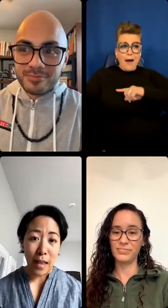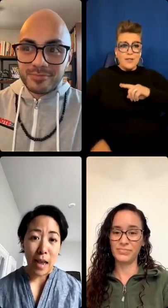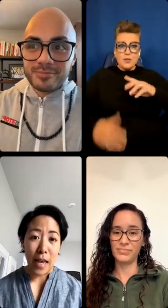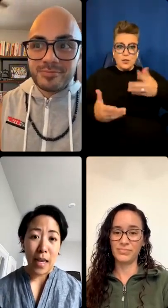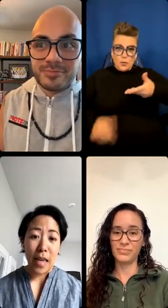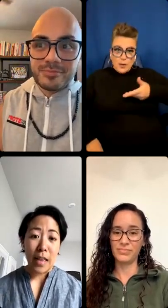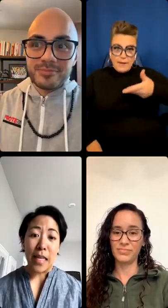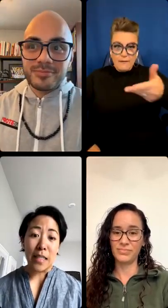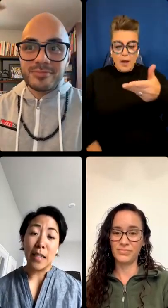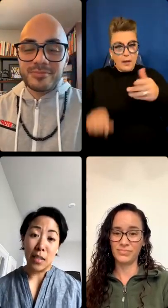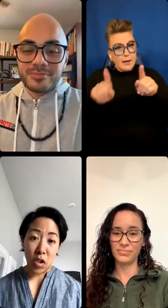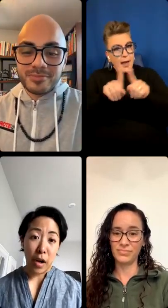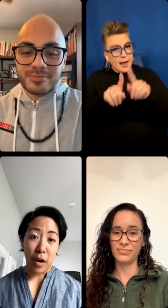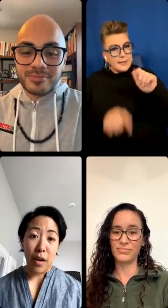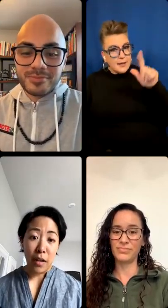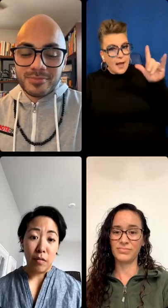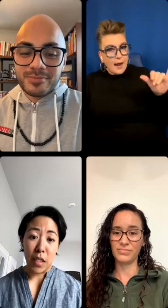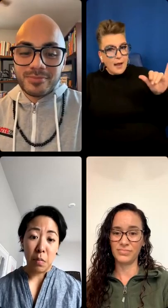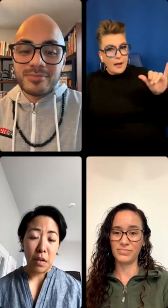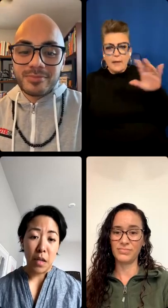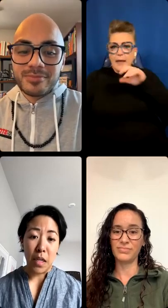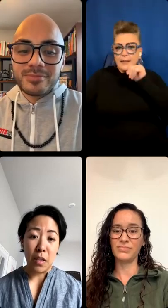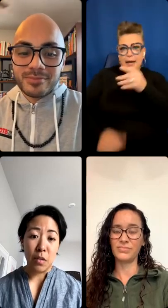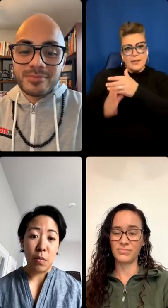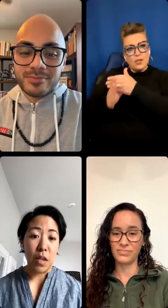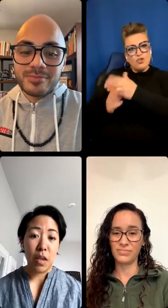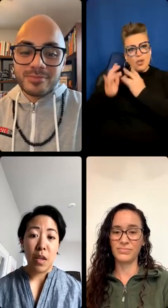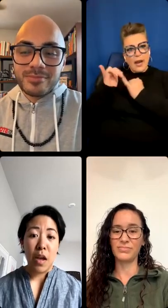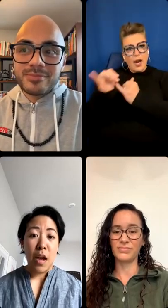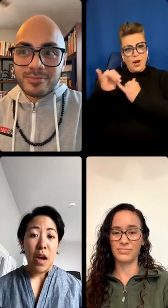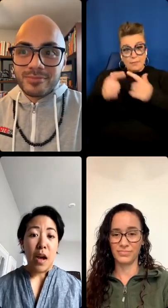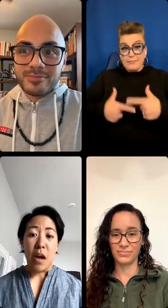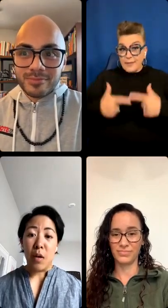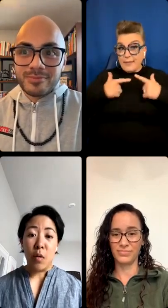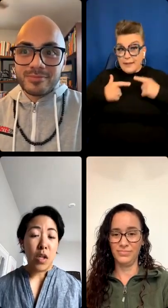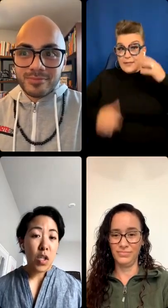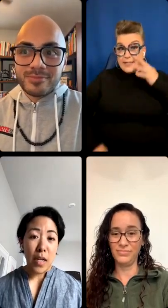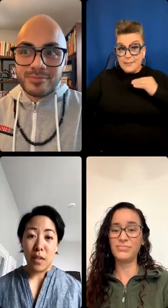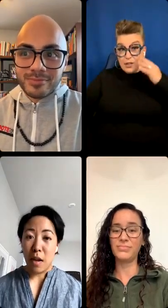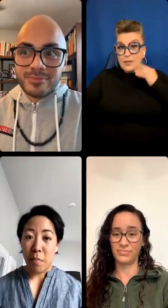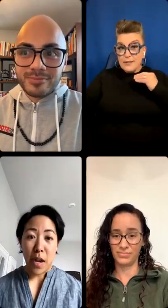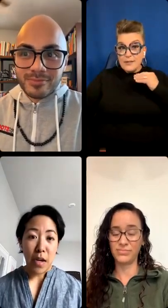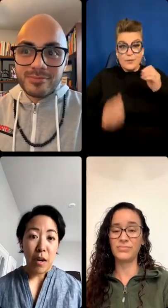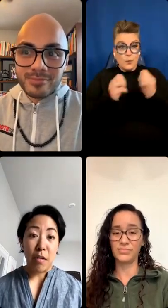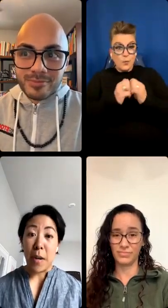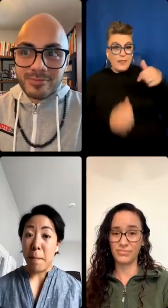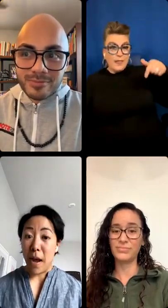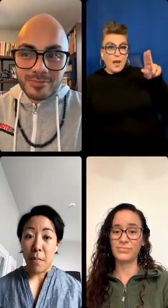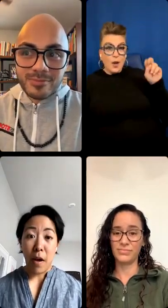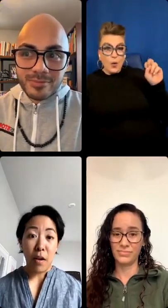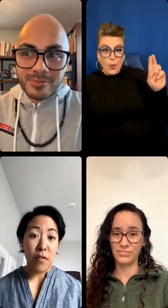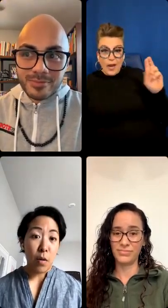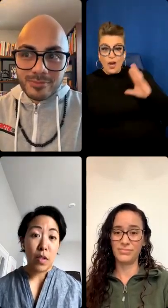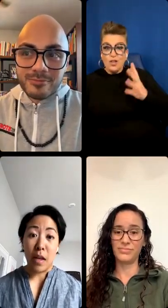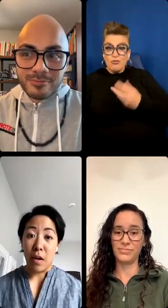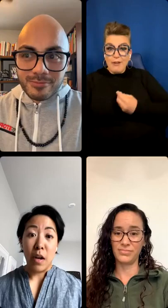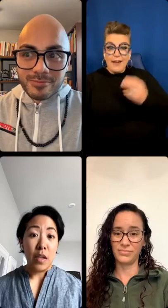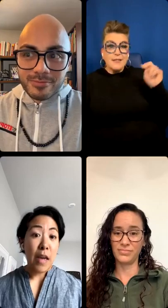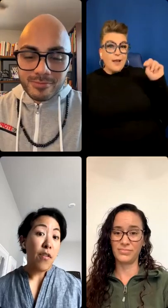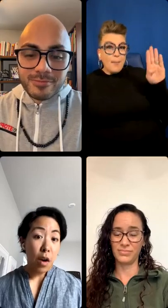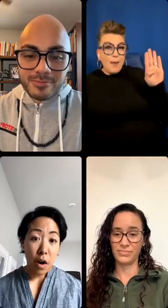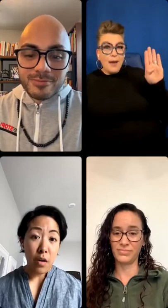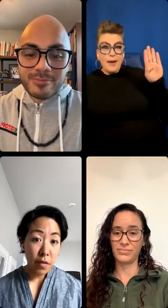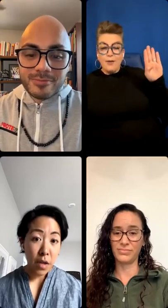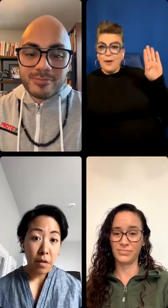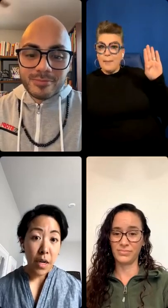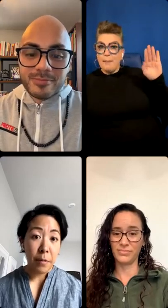an ally that doesn't share lived experience with queer, trans, non-binary, BIPOC folks that are